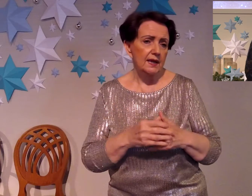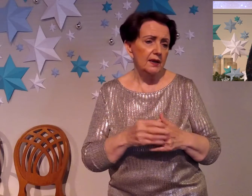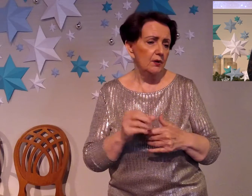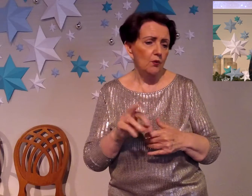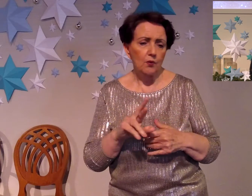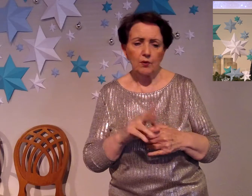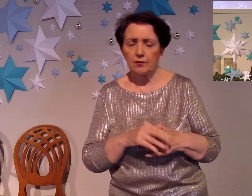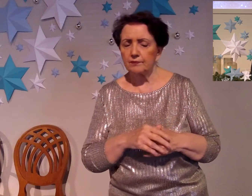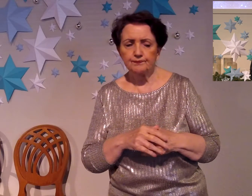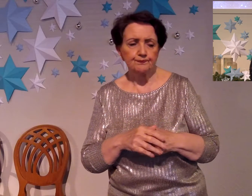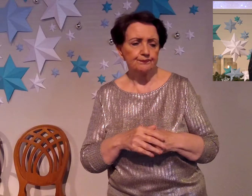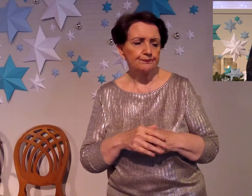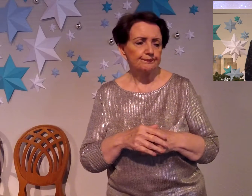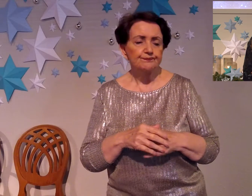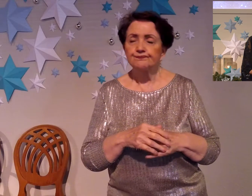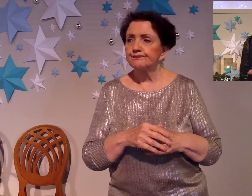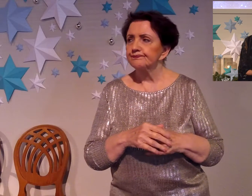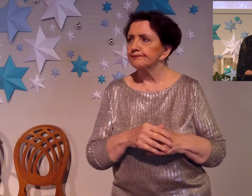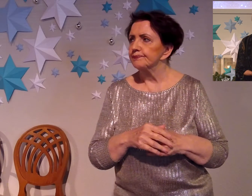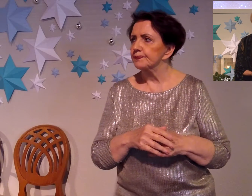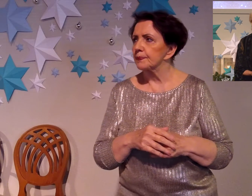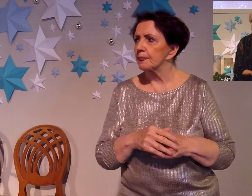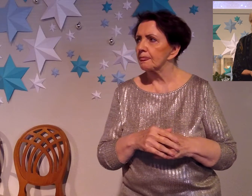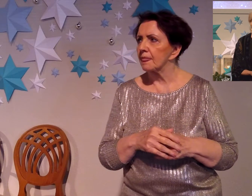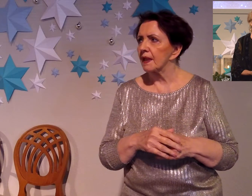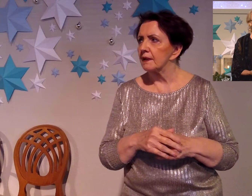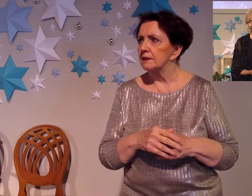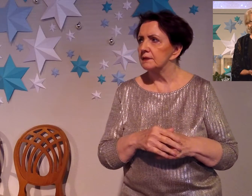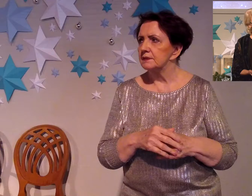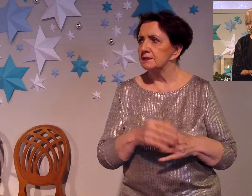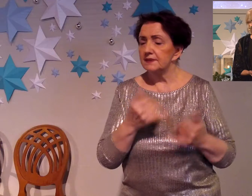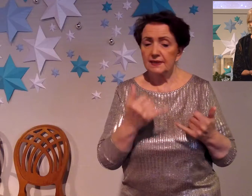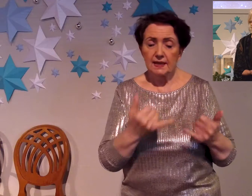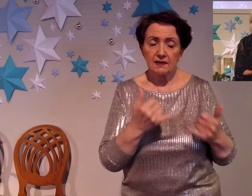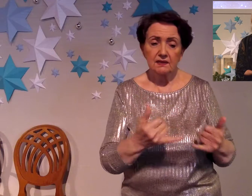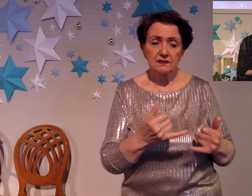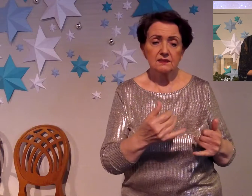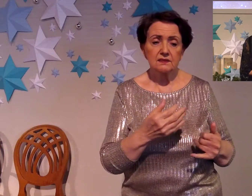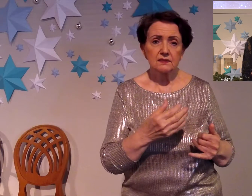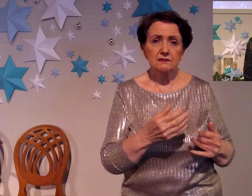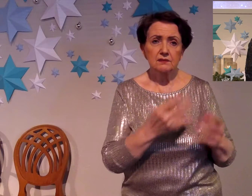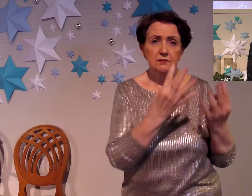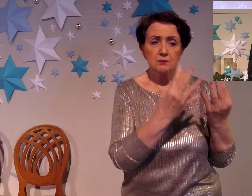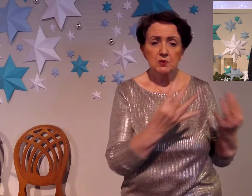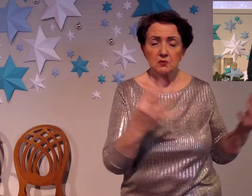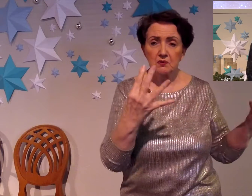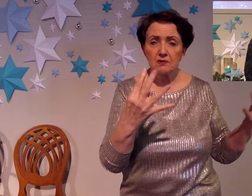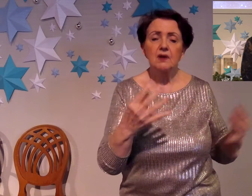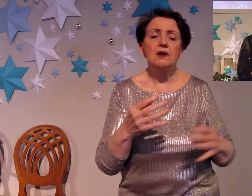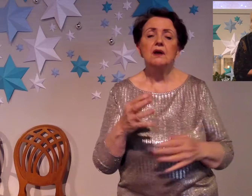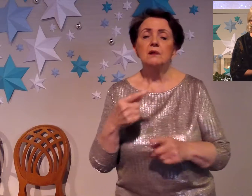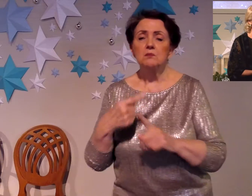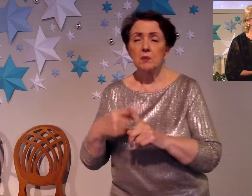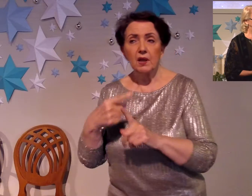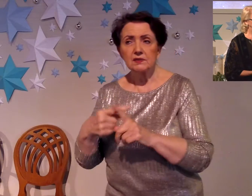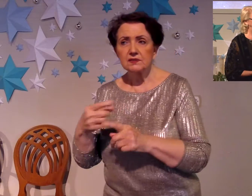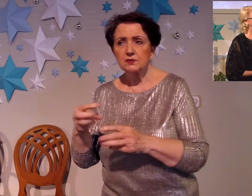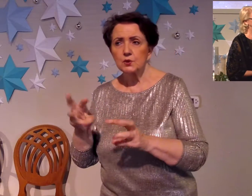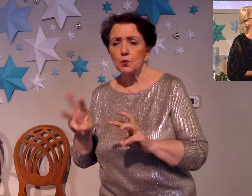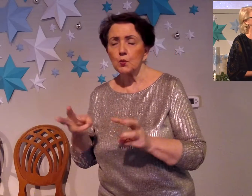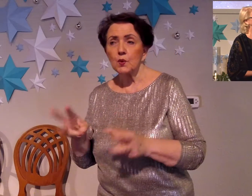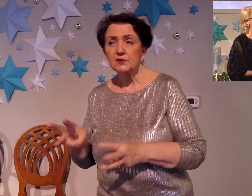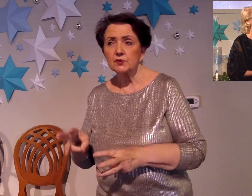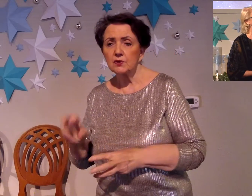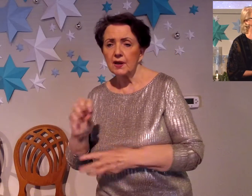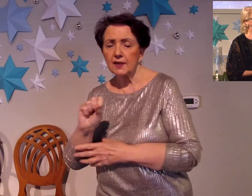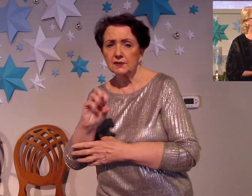acknowledging today, Hanukkah and the Winter Solstice? I thought, you know what? My temple feels like